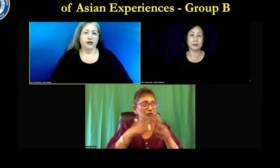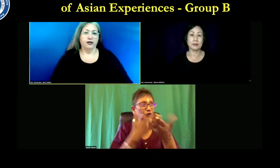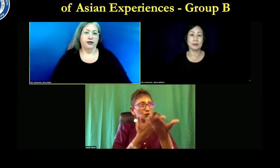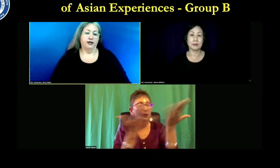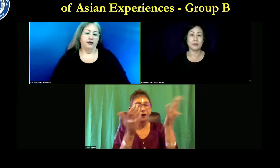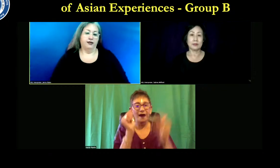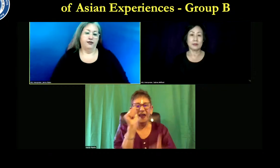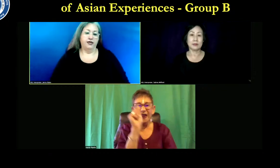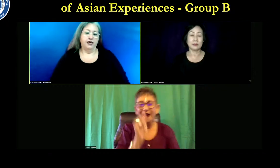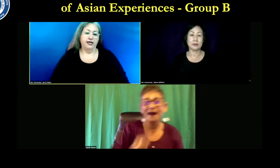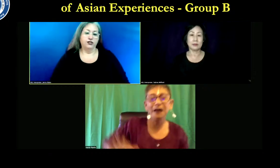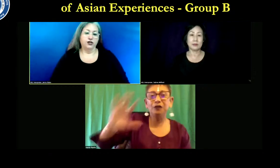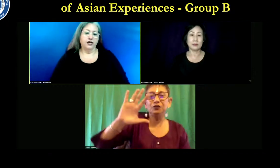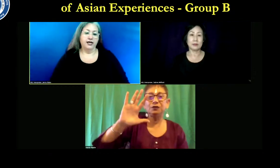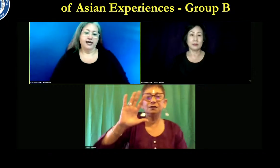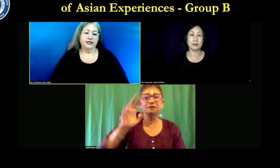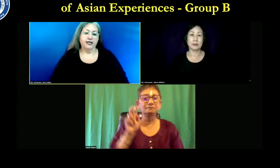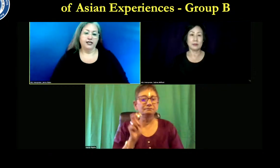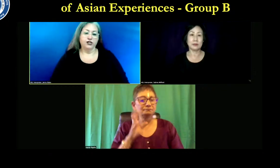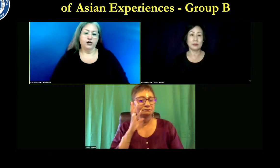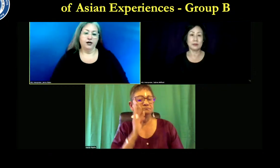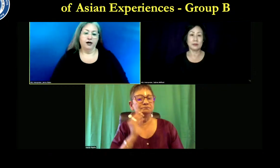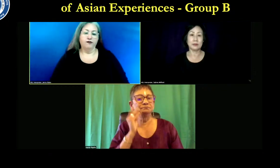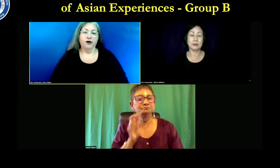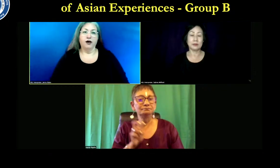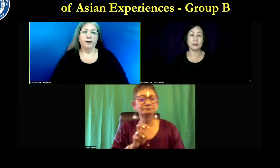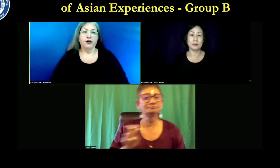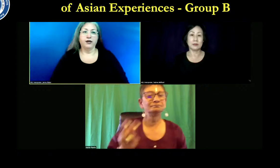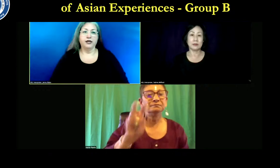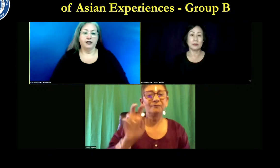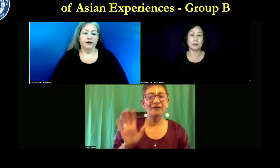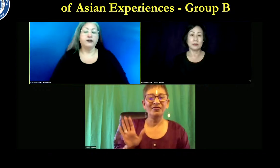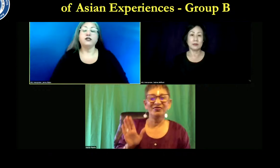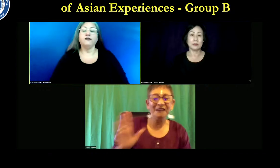about the interconnected nature of